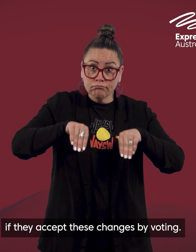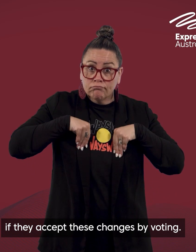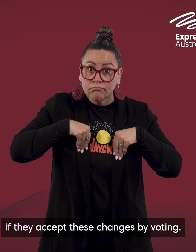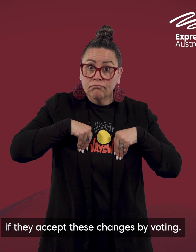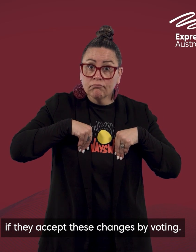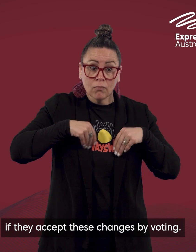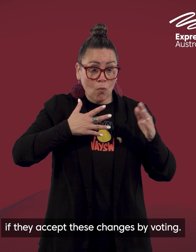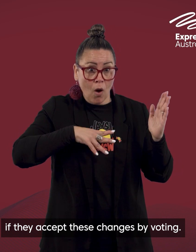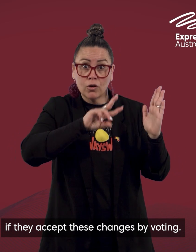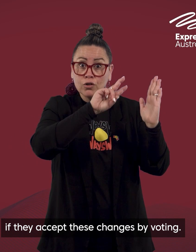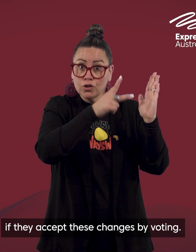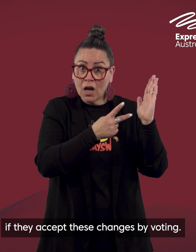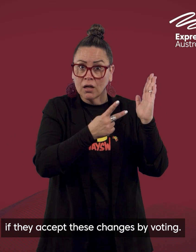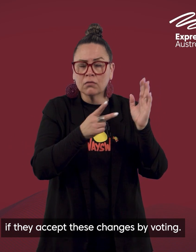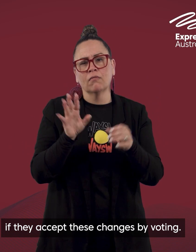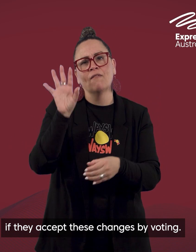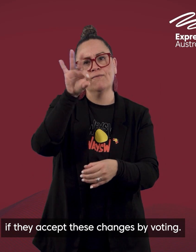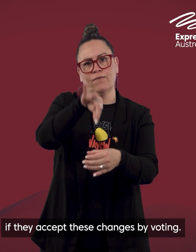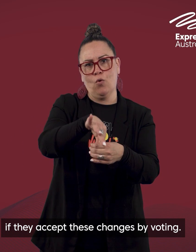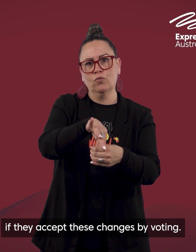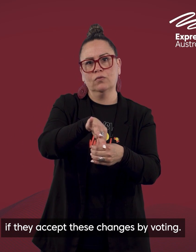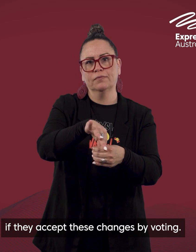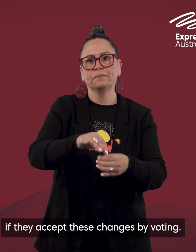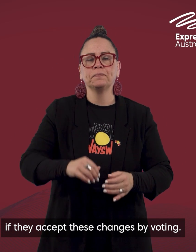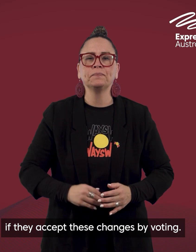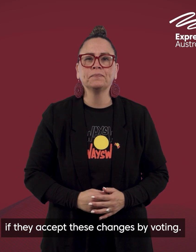accept these changes by voting.